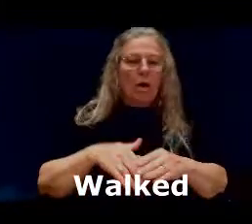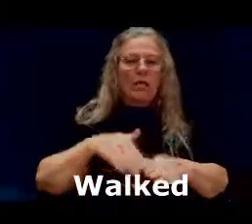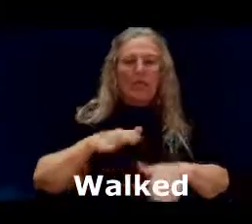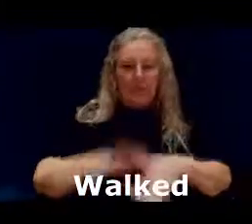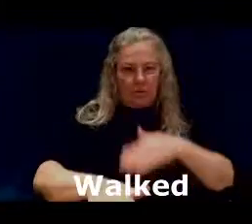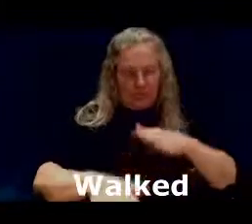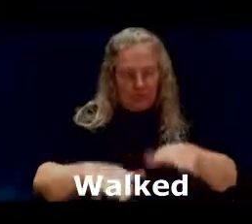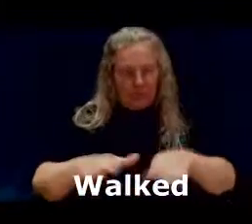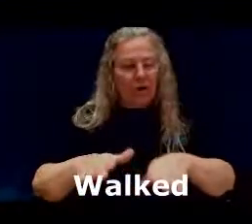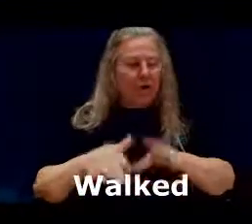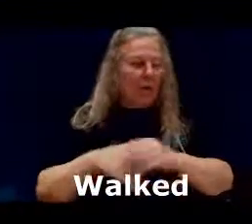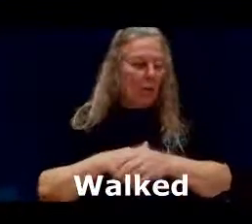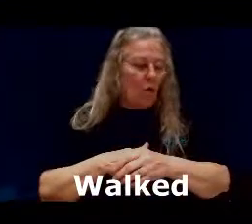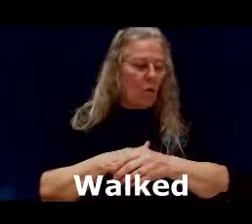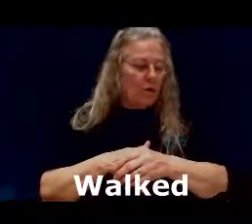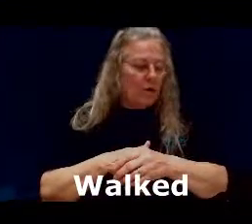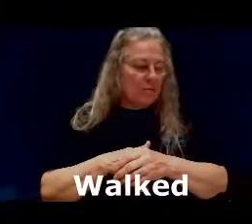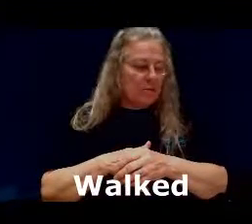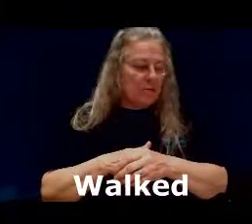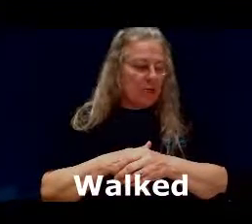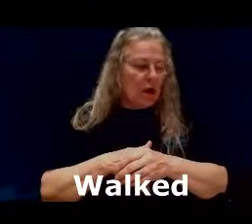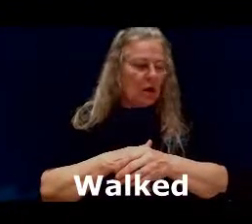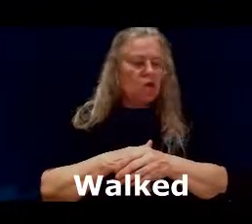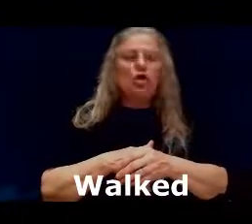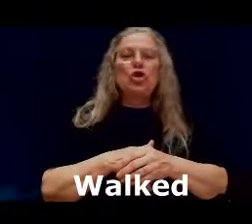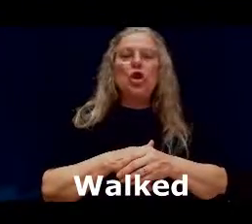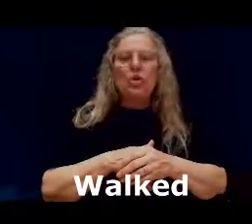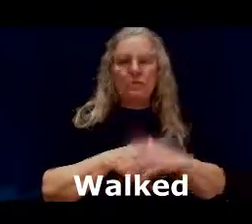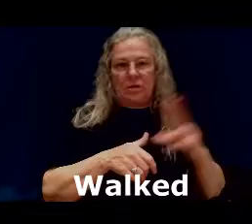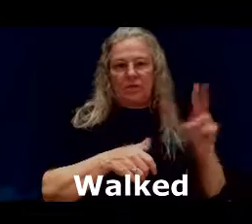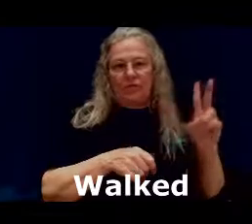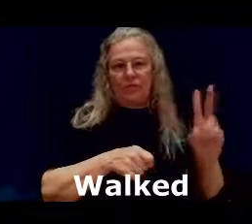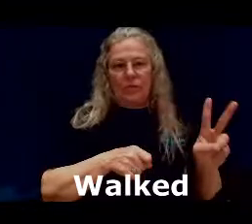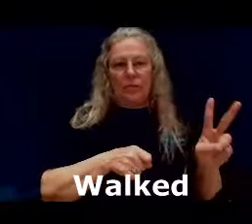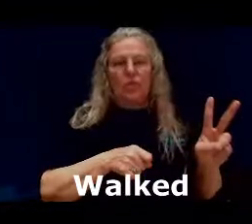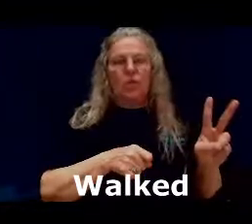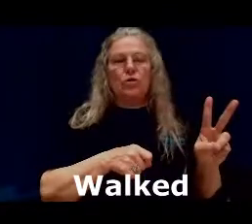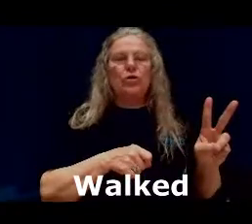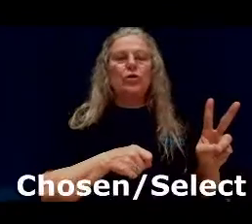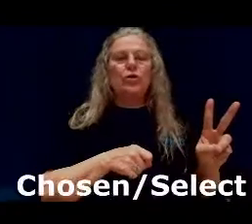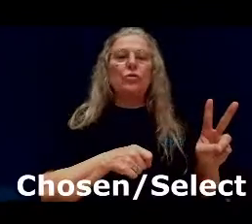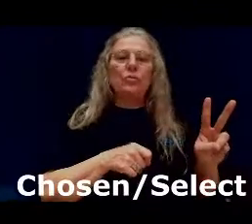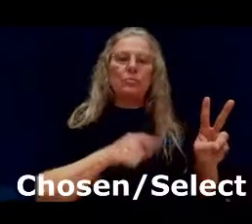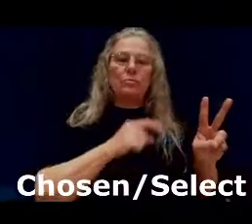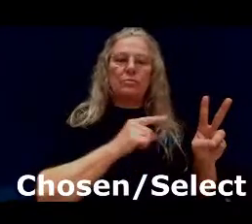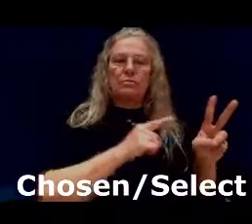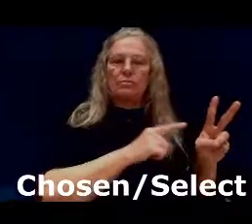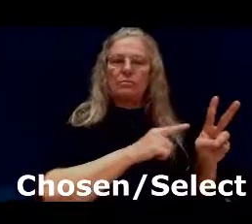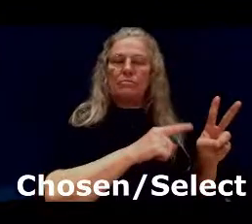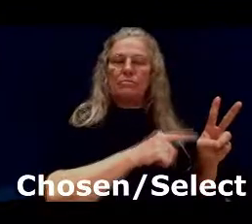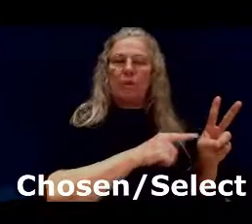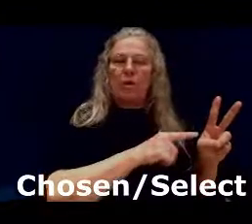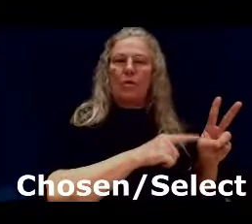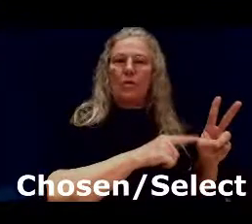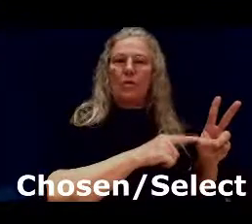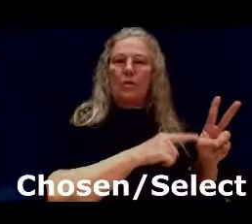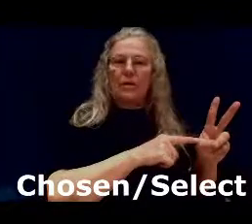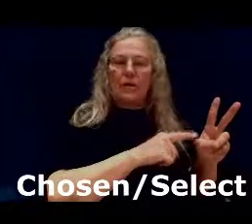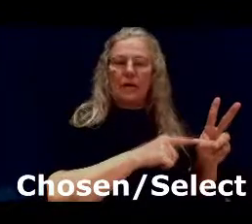Walked, and of course we've talked about walked. Chosen. 2 on the